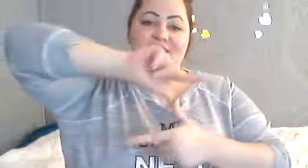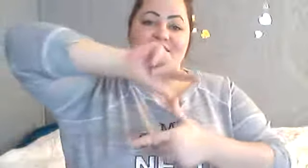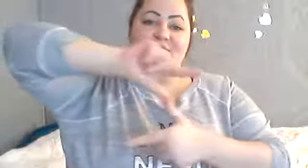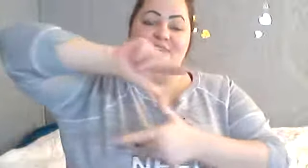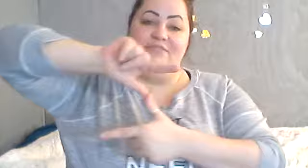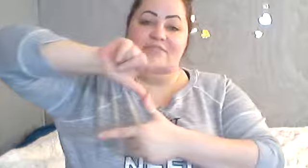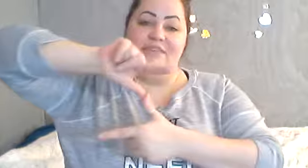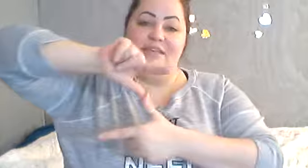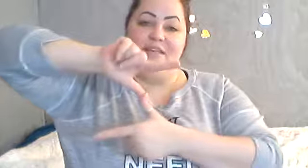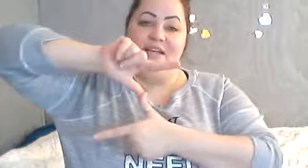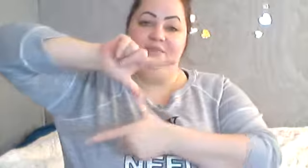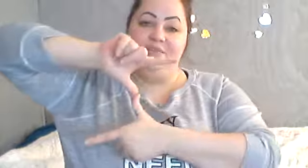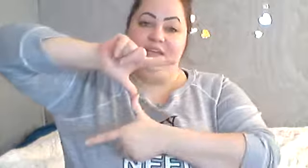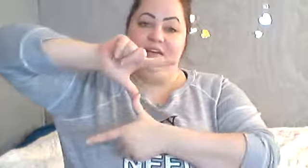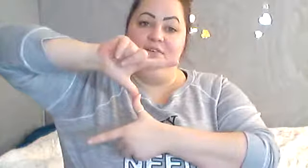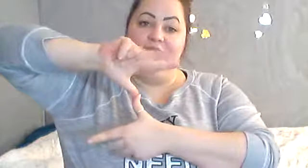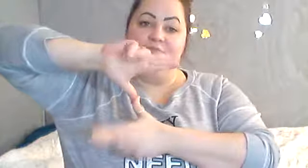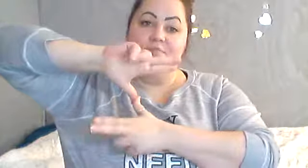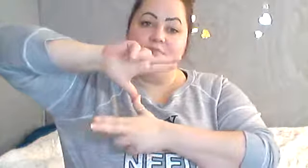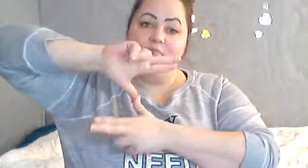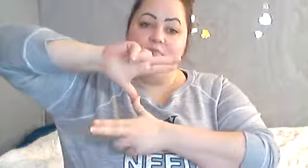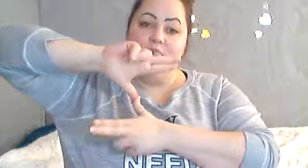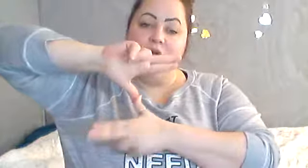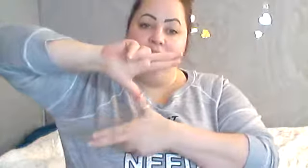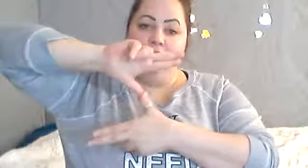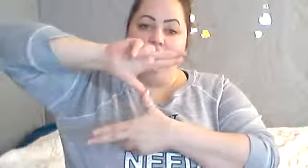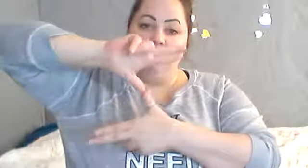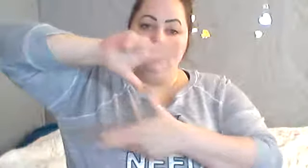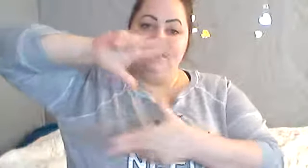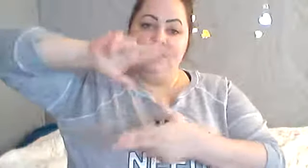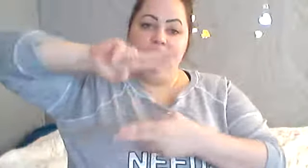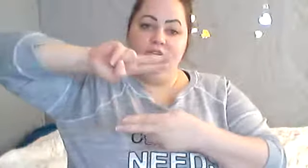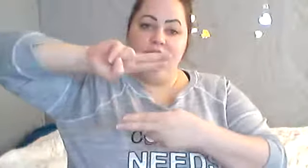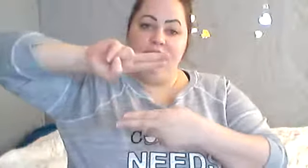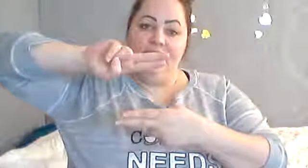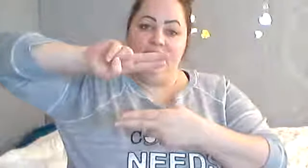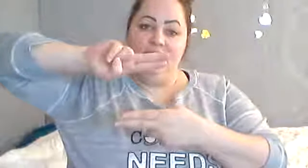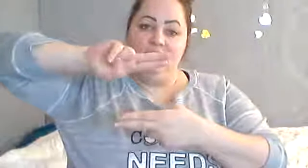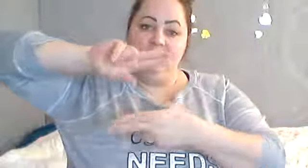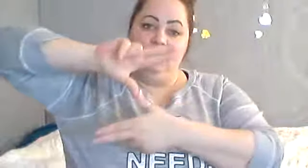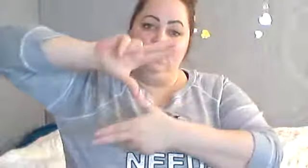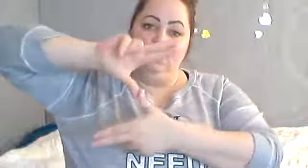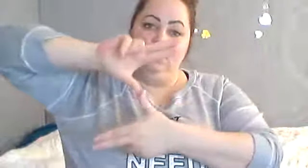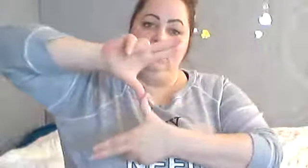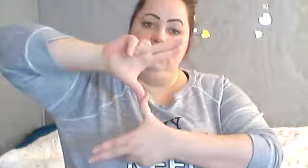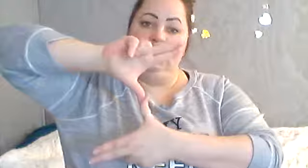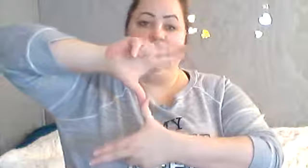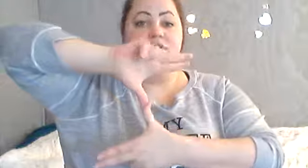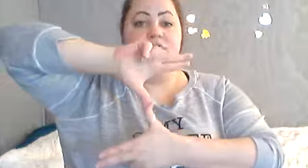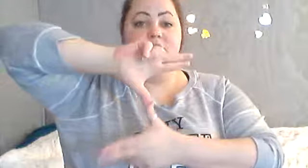my nephew's name sign with an L. So instead you're gonna do like the H symbol. Connect your thumbs